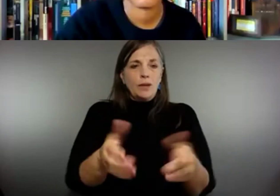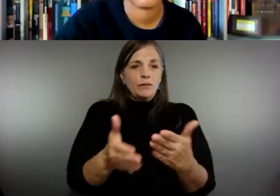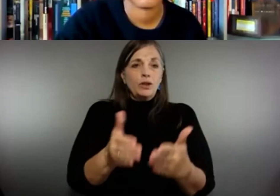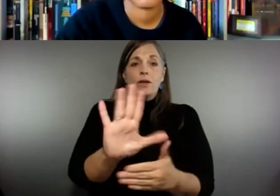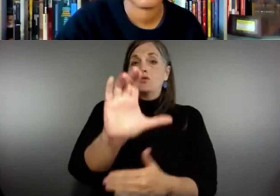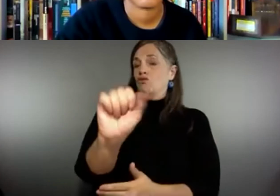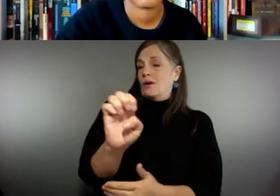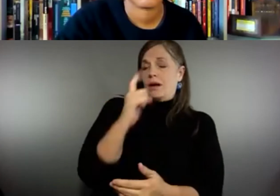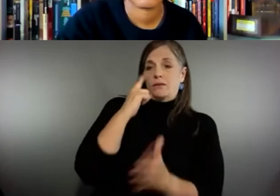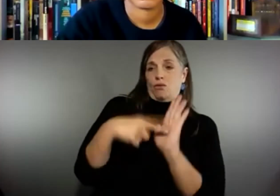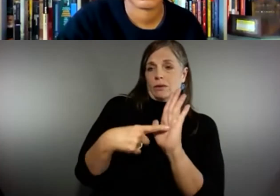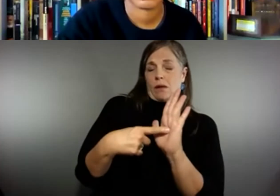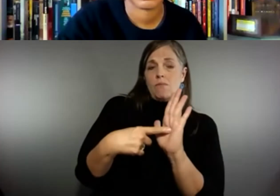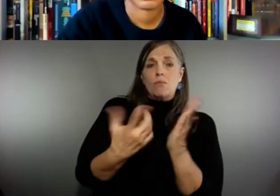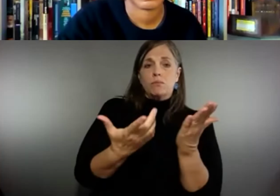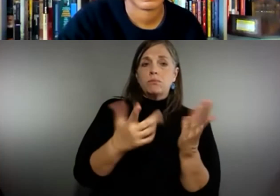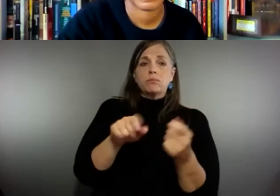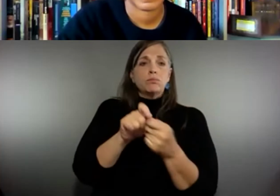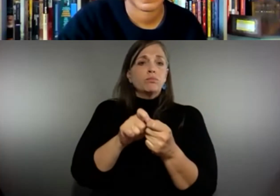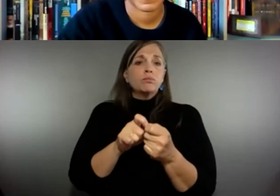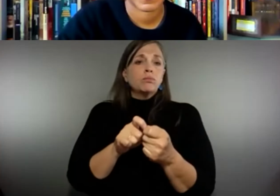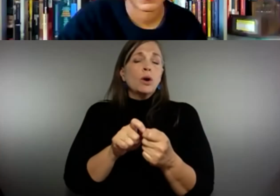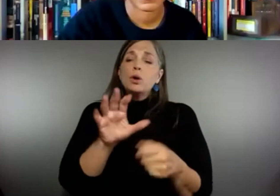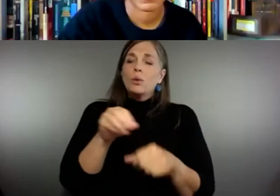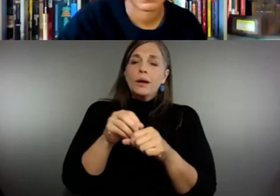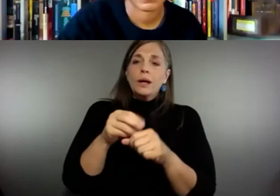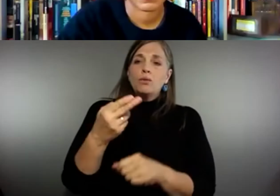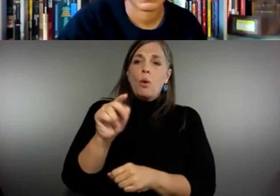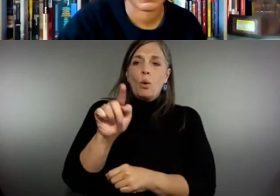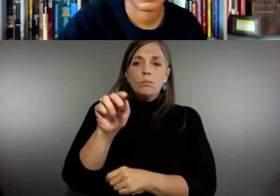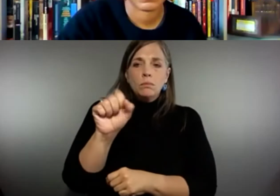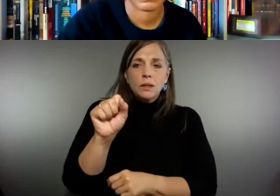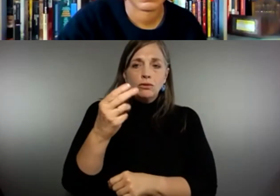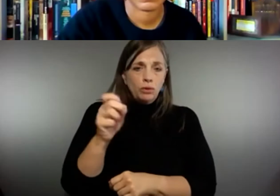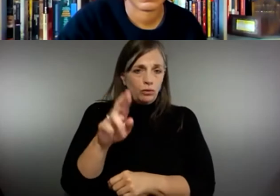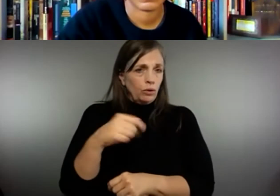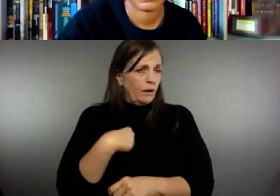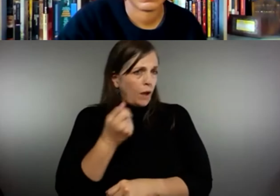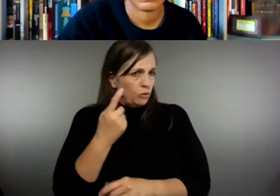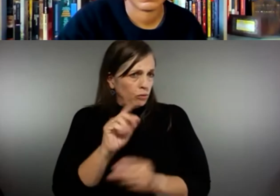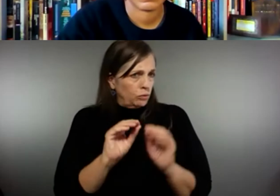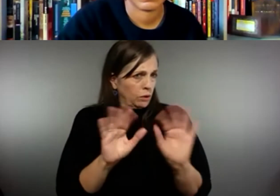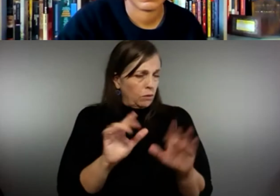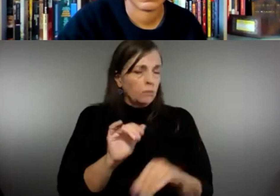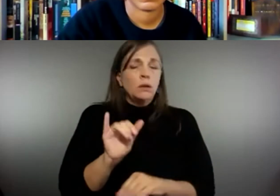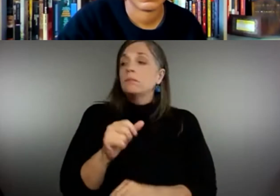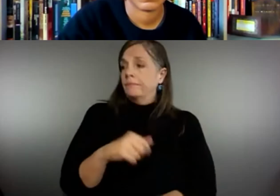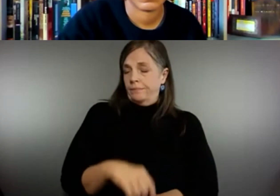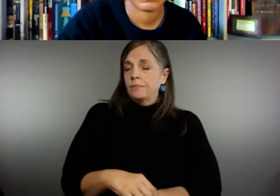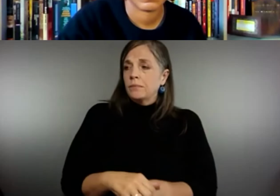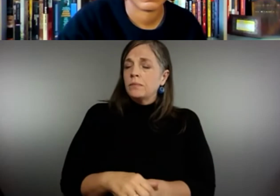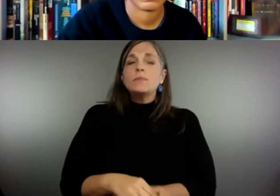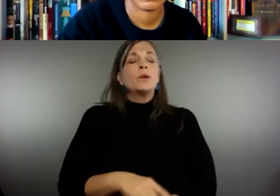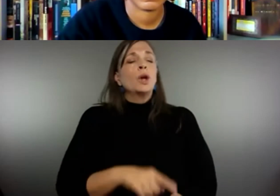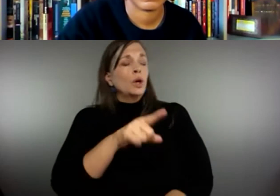in particular of where you were in a homeless shelter if i heard you correctly you were dealing with some healthcare issues